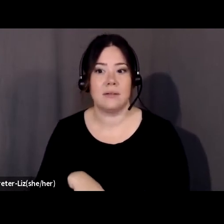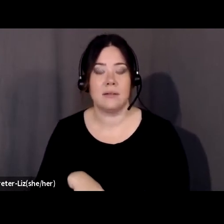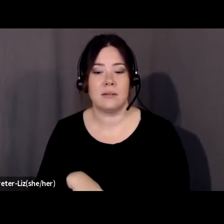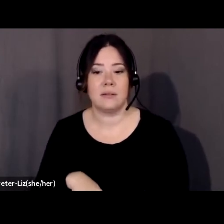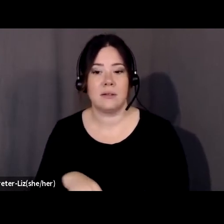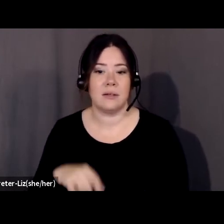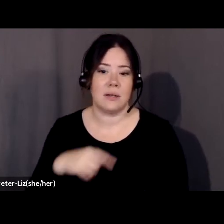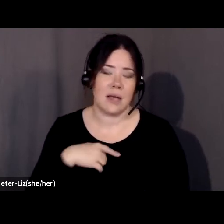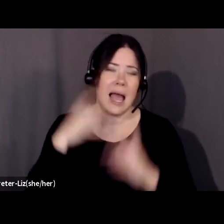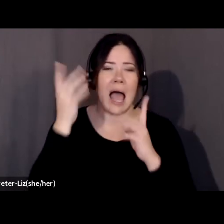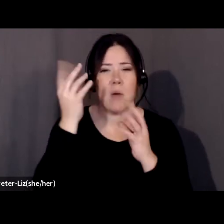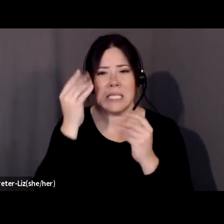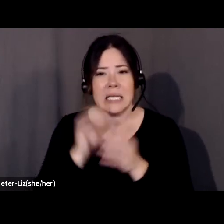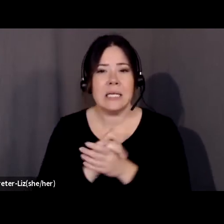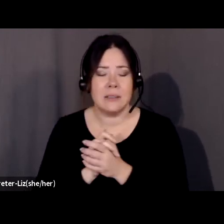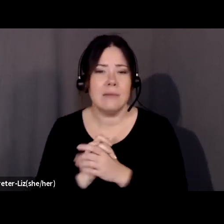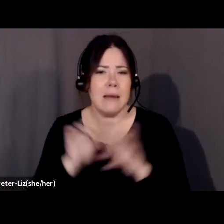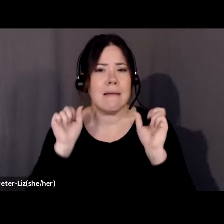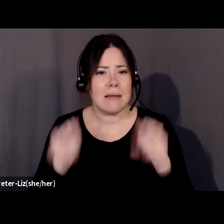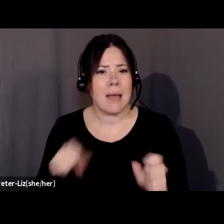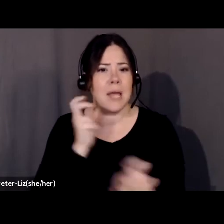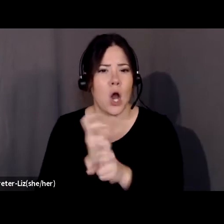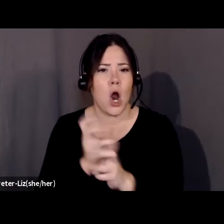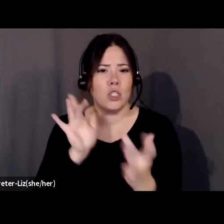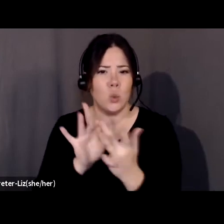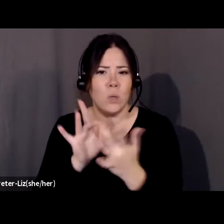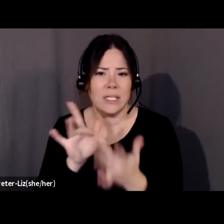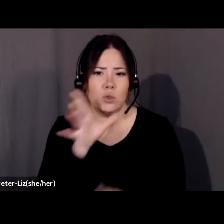it can be hard to reach rural areas